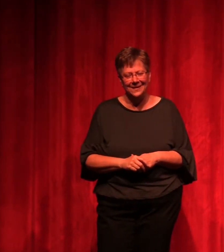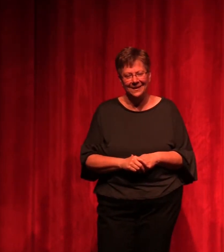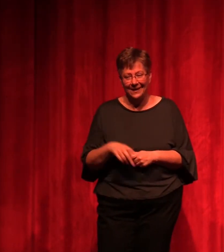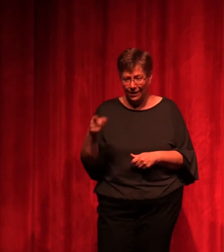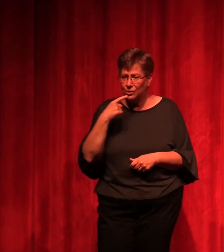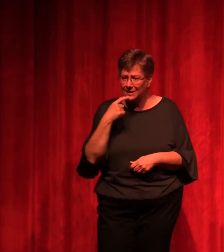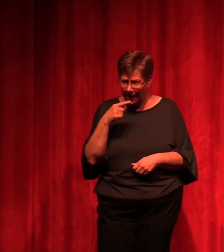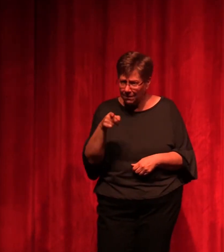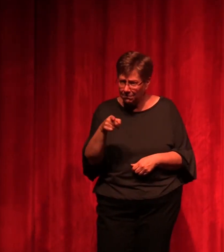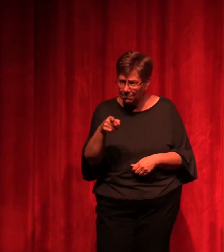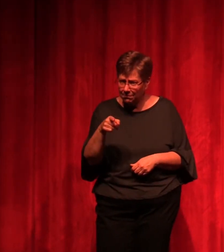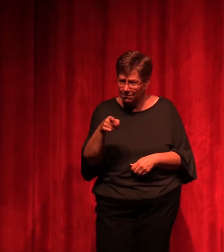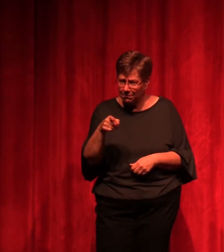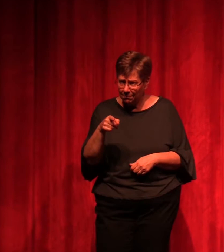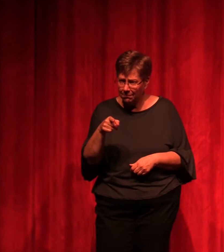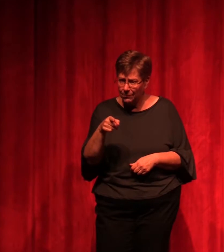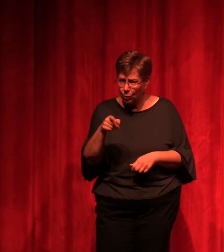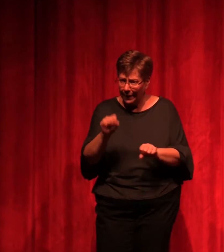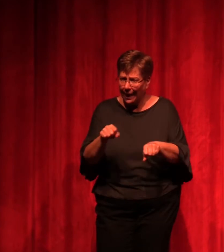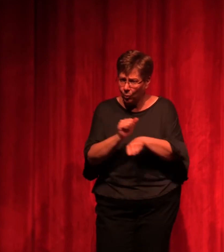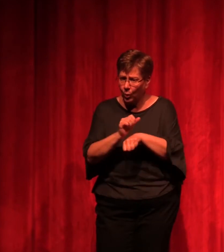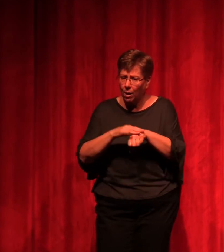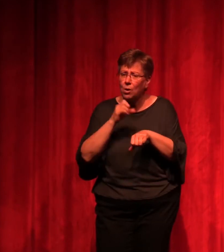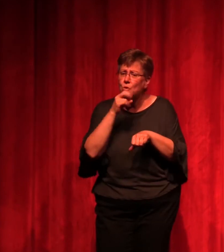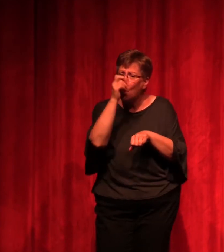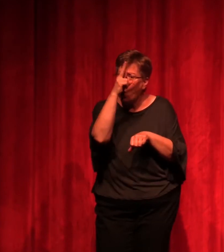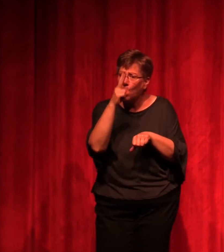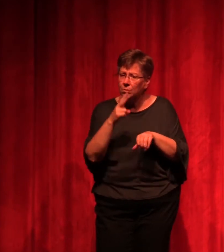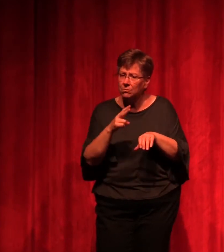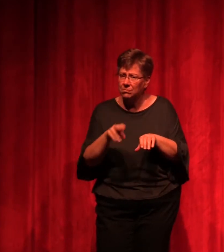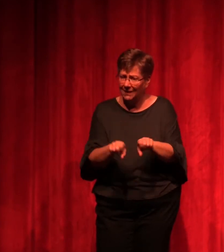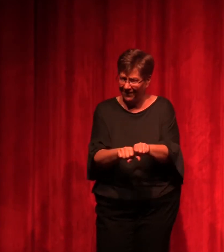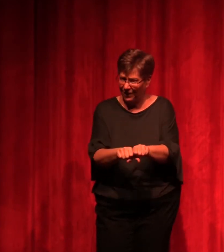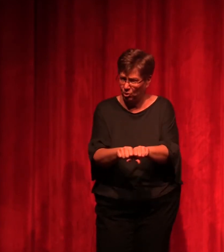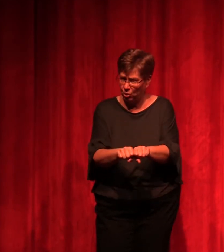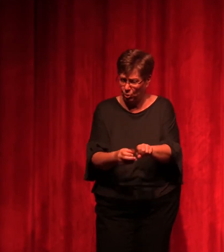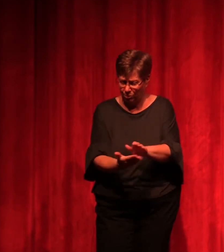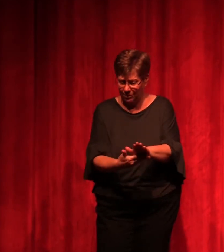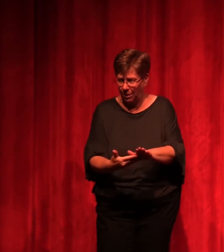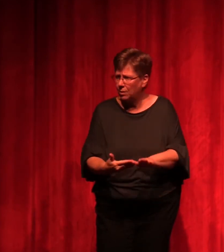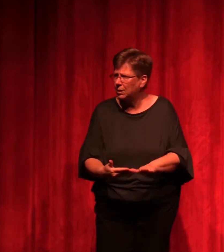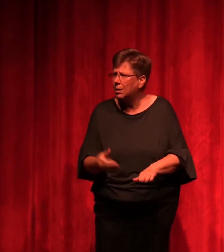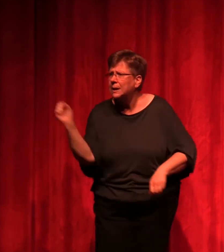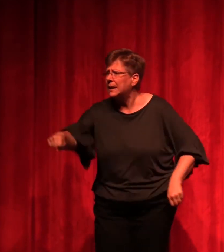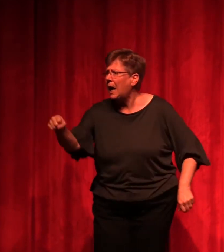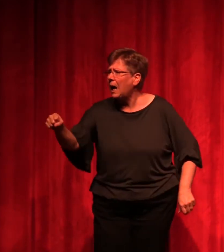She said, you work on goats, don't you? And I said, yeah, absolutely.